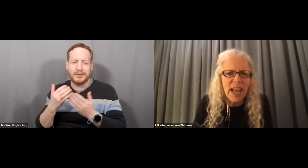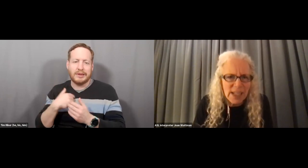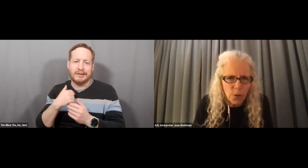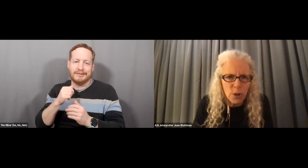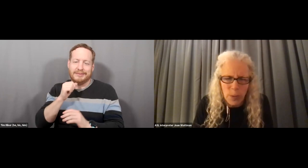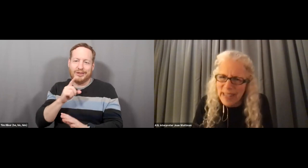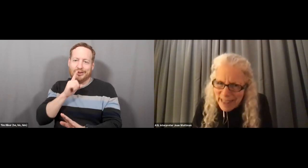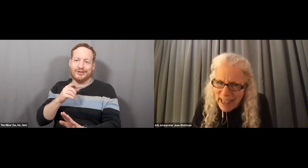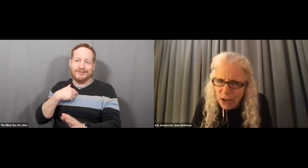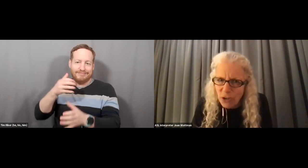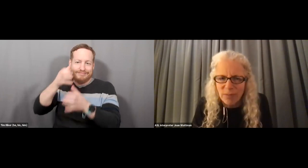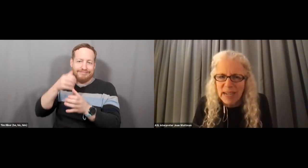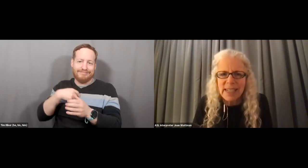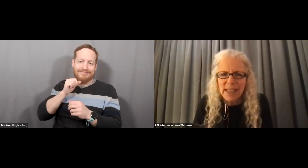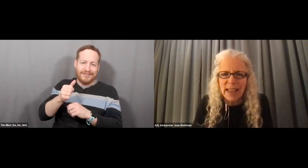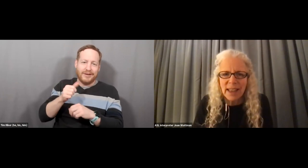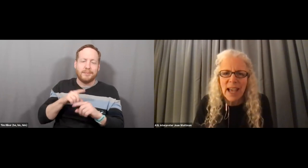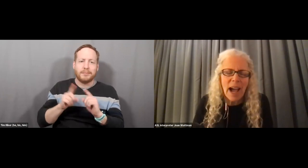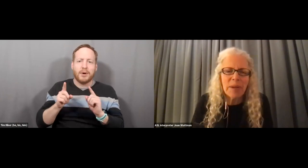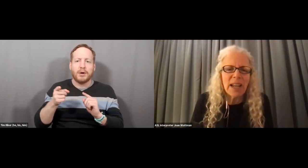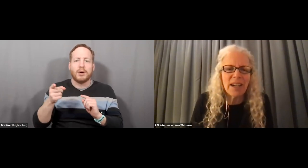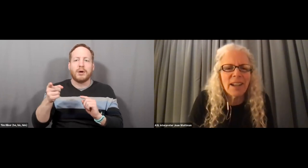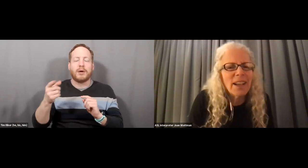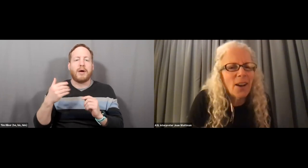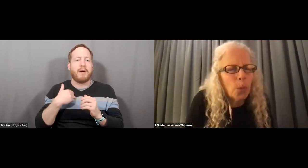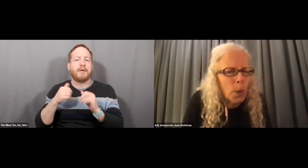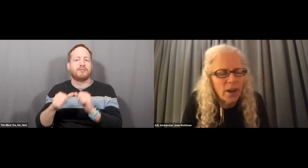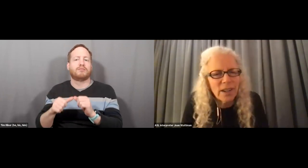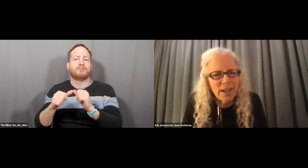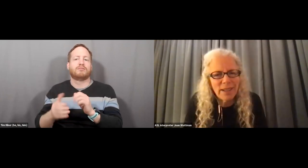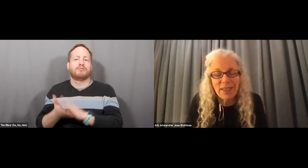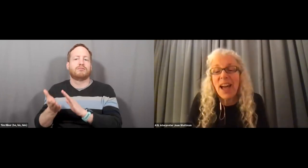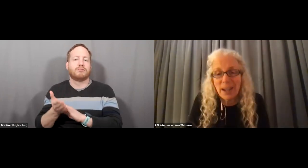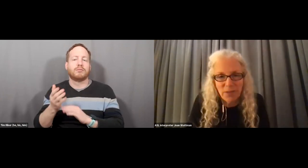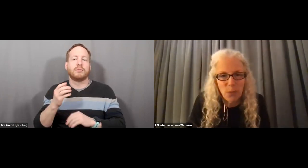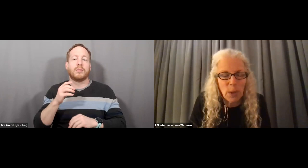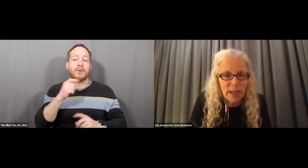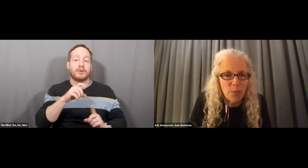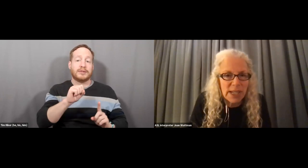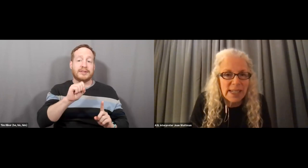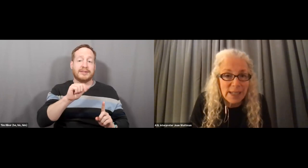task force within that or next to that. I'm not aware a lot of what their process is,